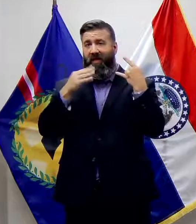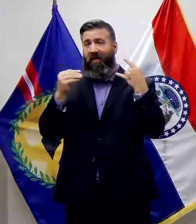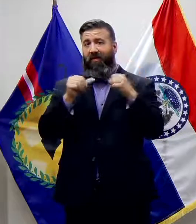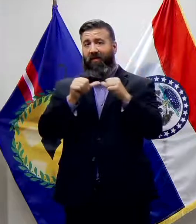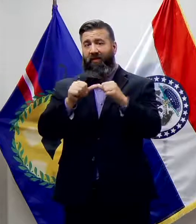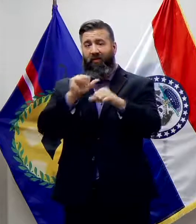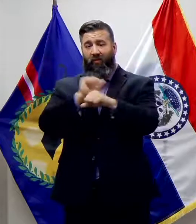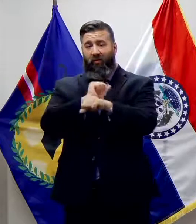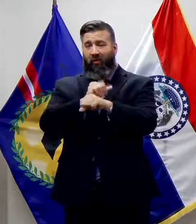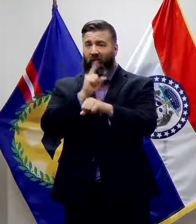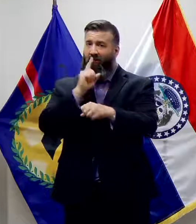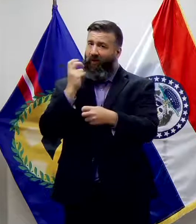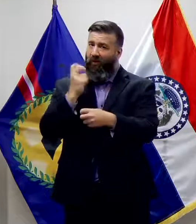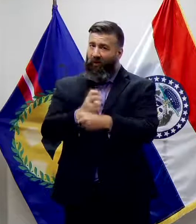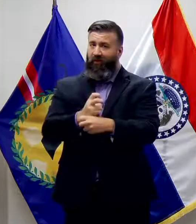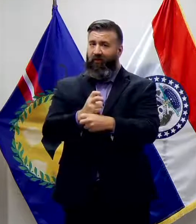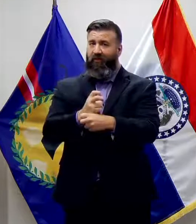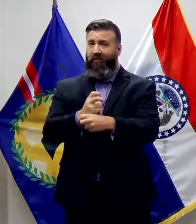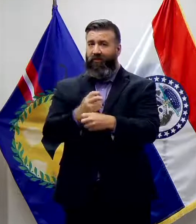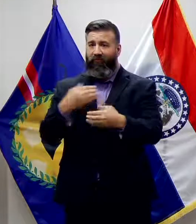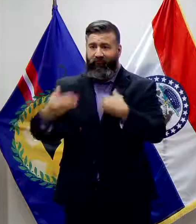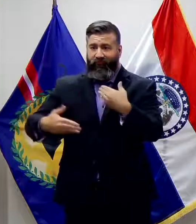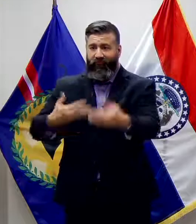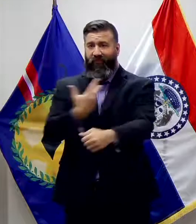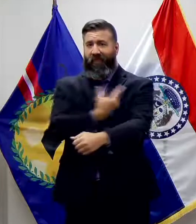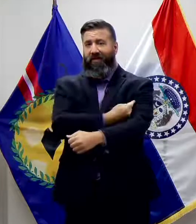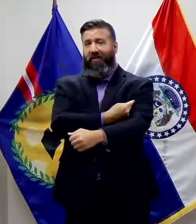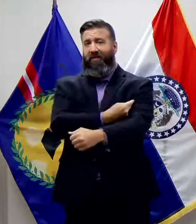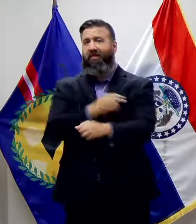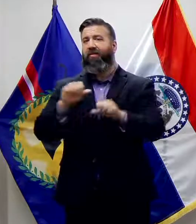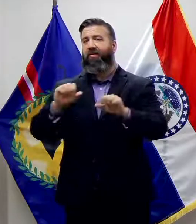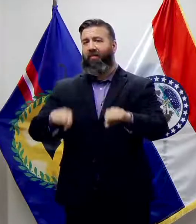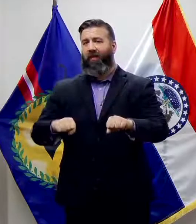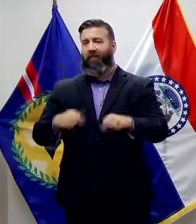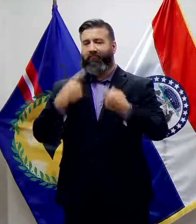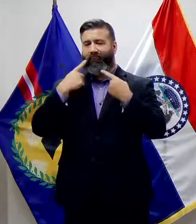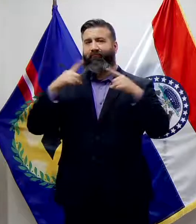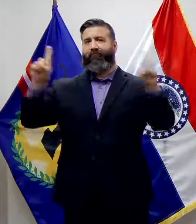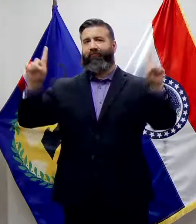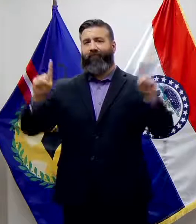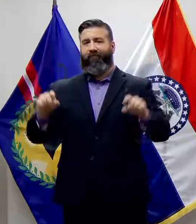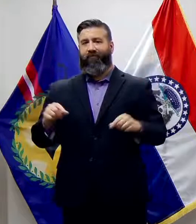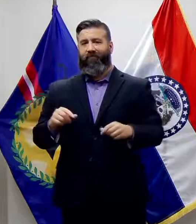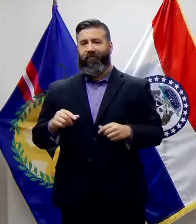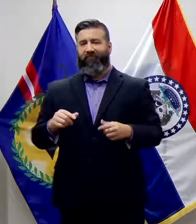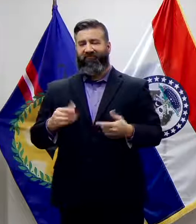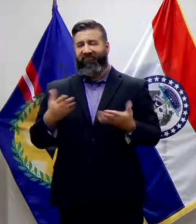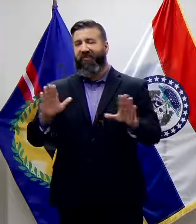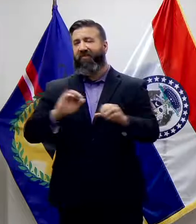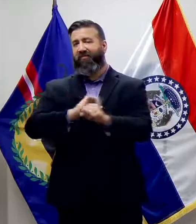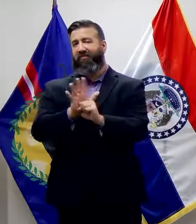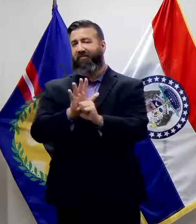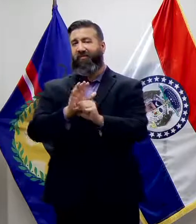to work really hard to get people vaccinated, then we can find our way through this pandemic and be done